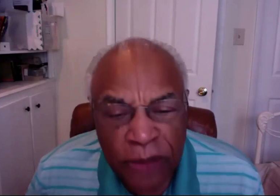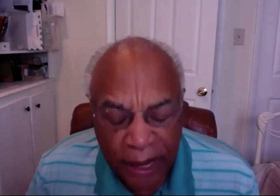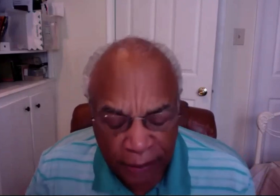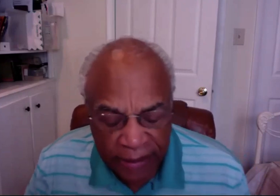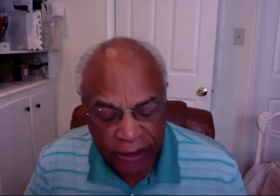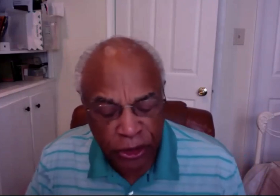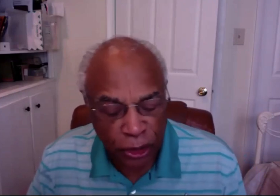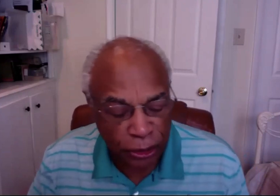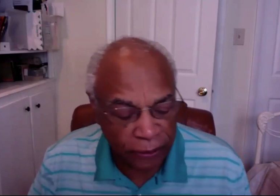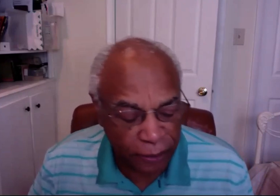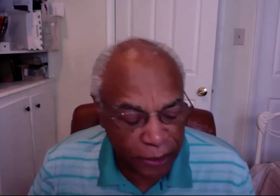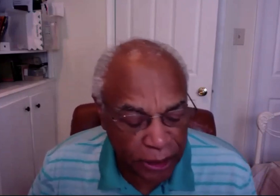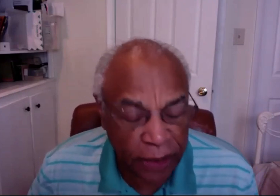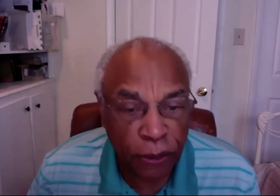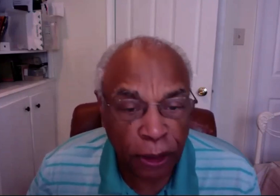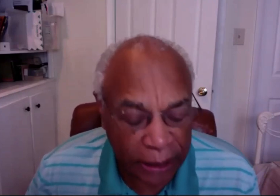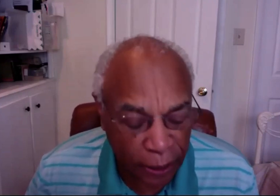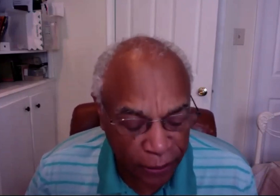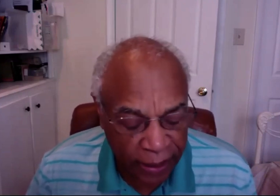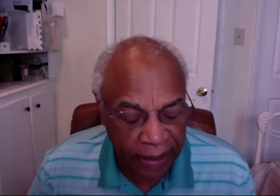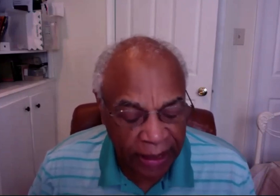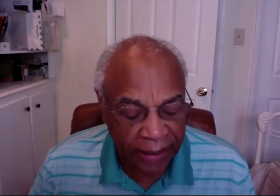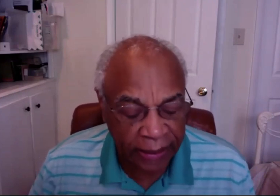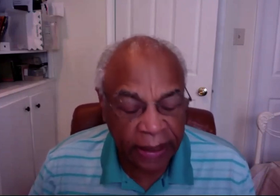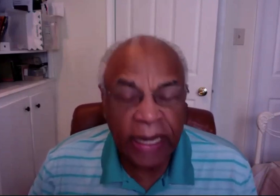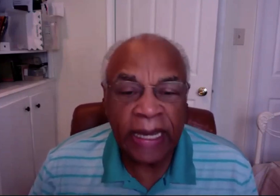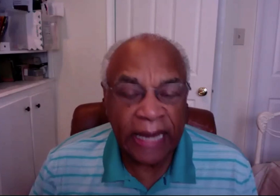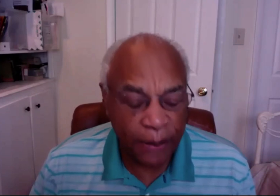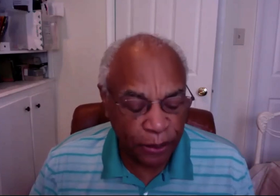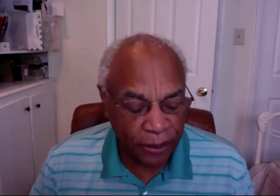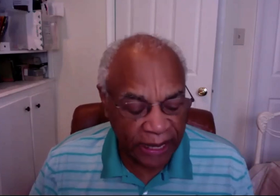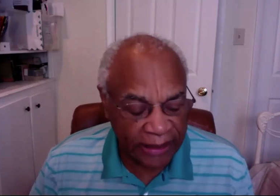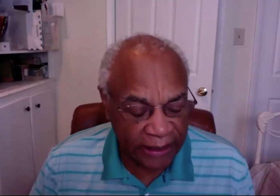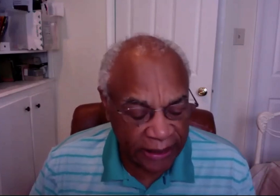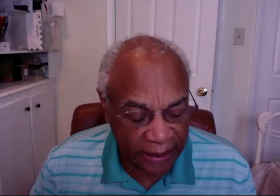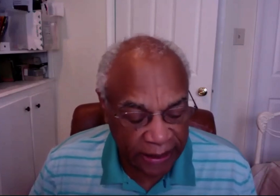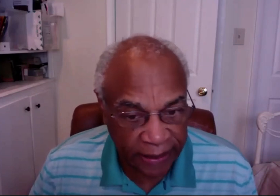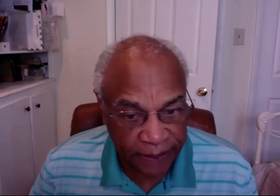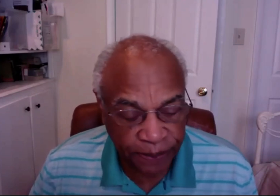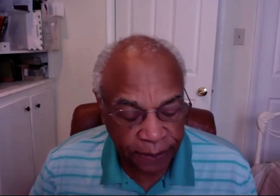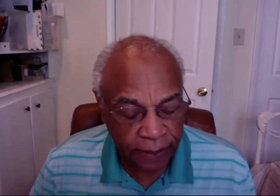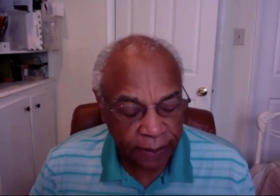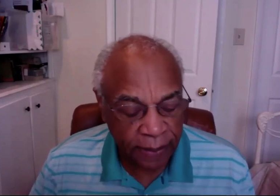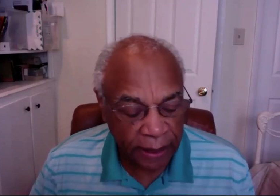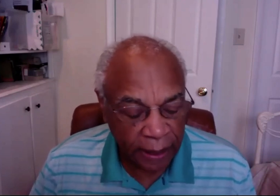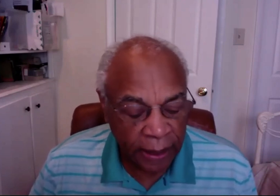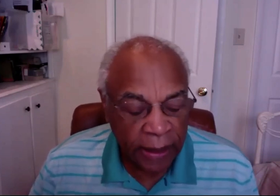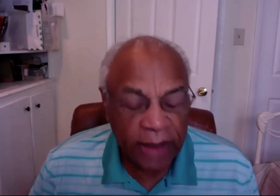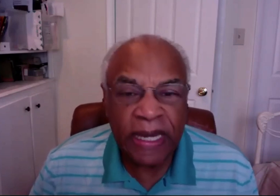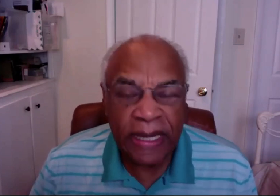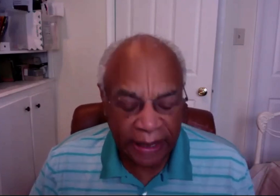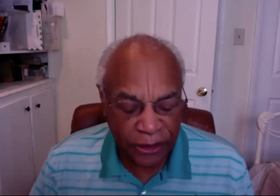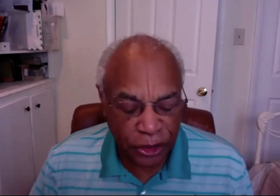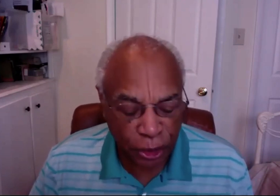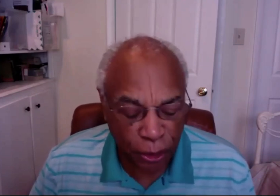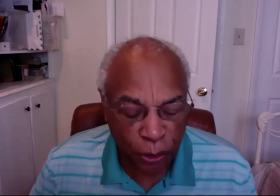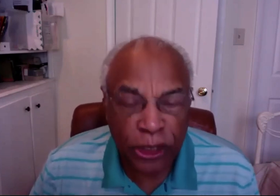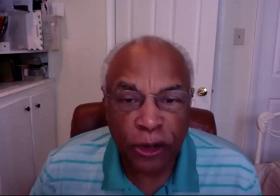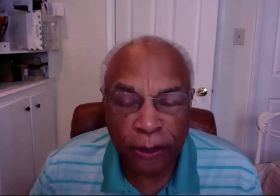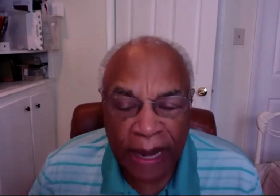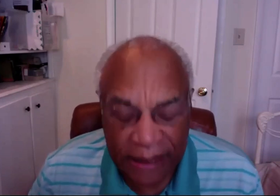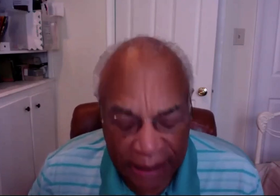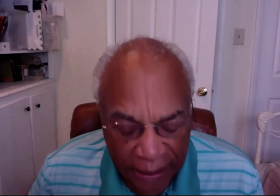was founded at Shaw University in Raleigh, North Carolina in April 1960. The meeting at Shaw